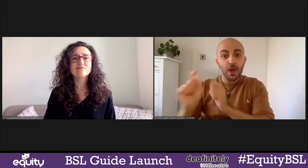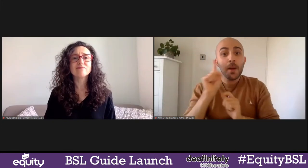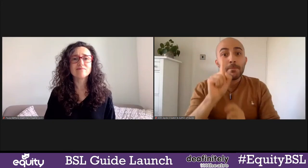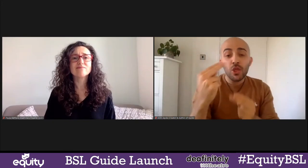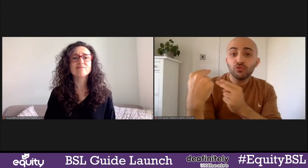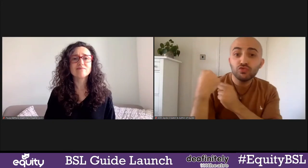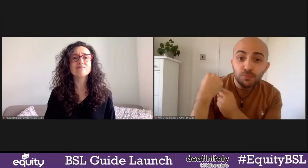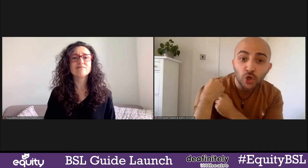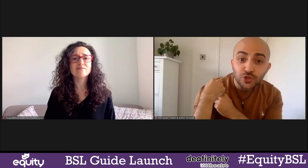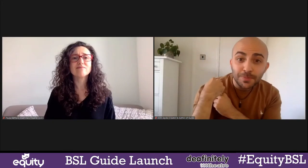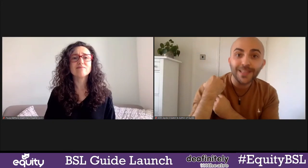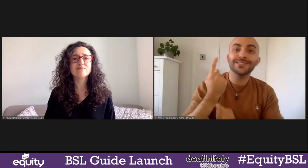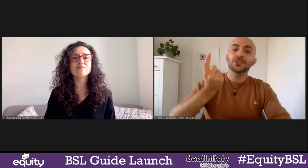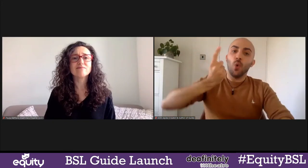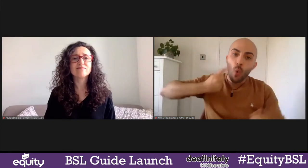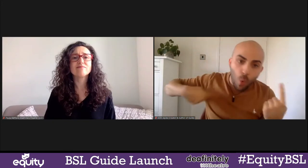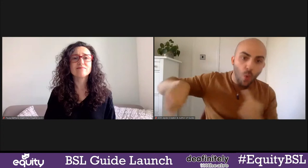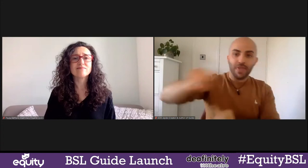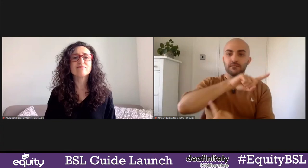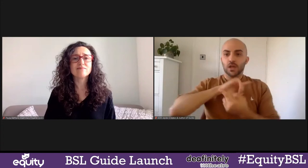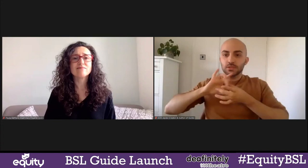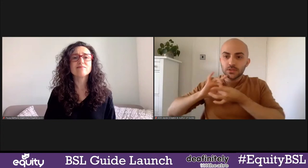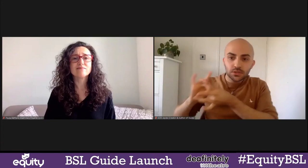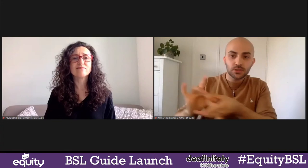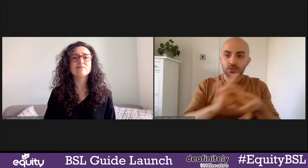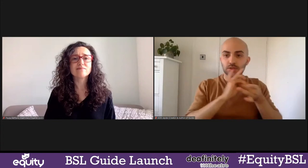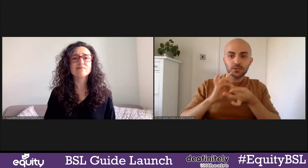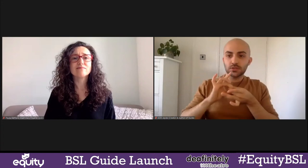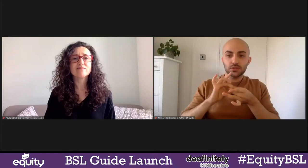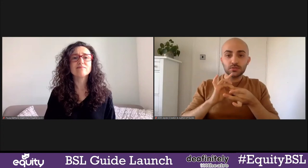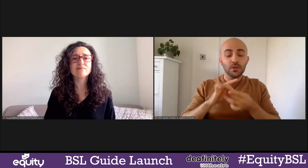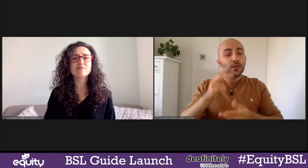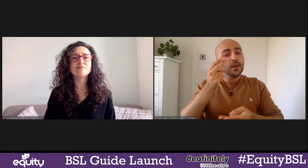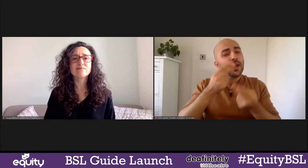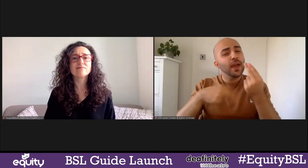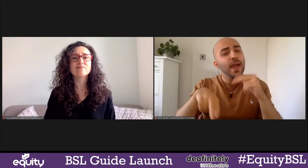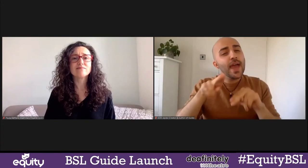across politics, but the responsibility is for all of us.